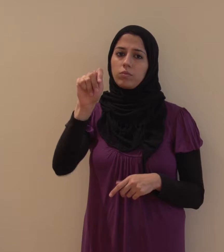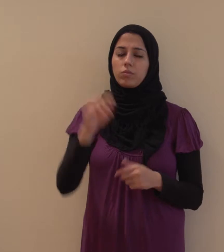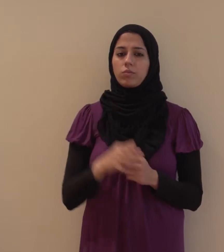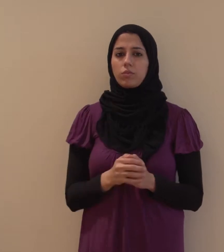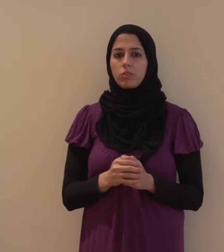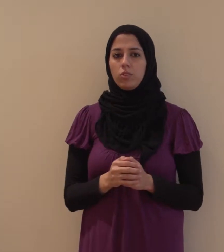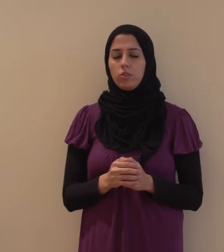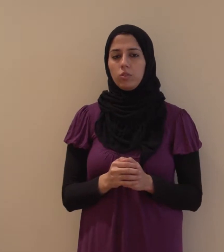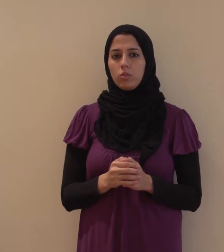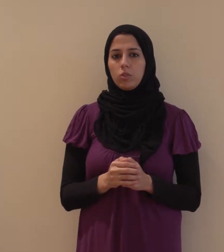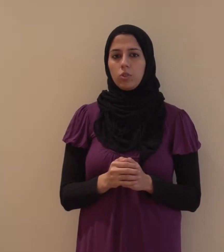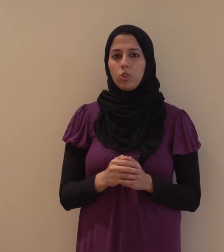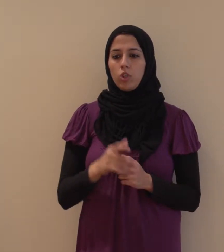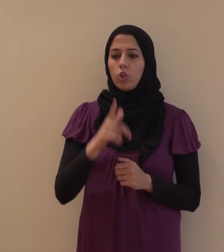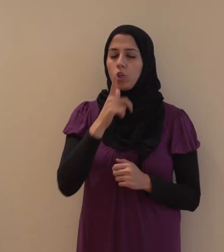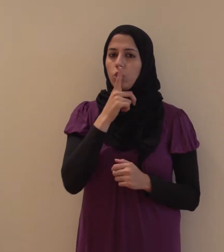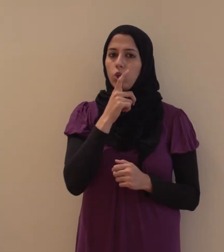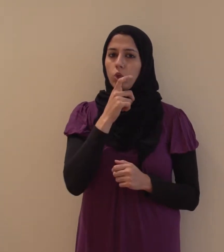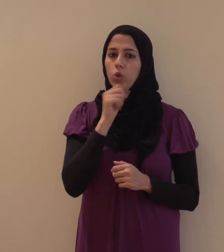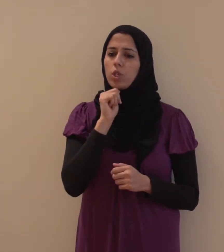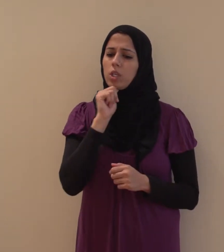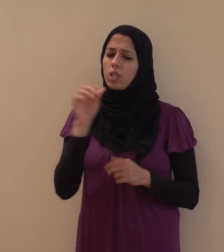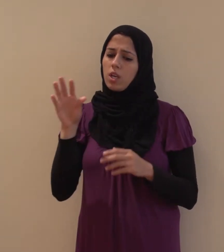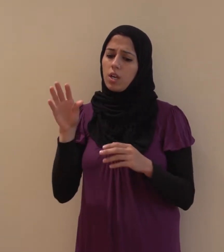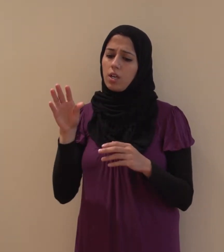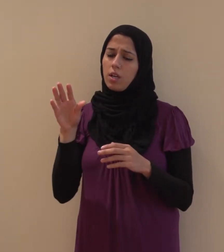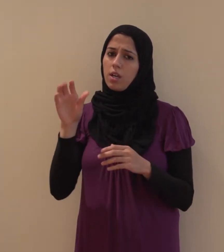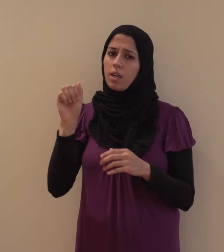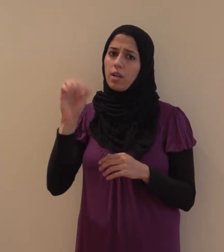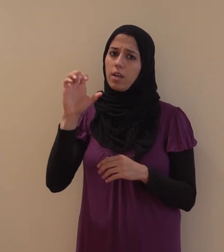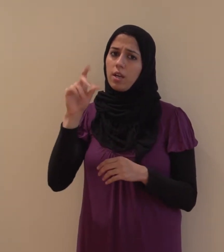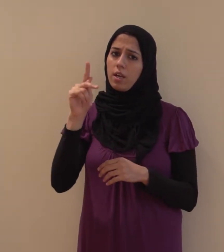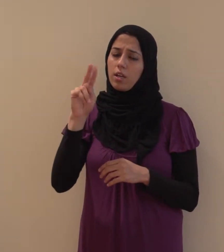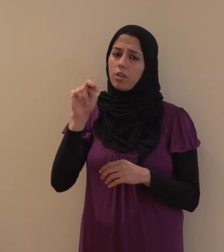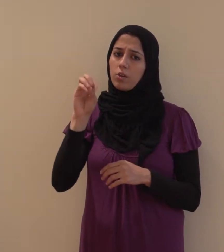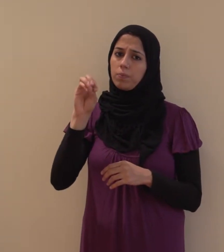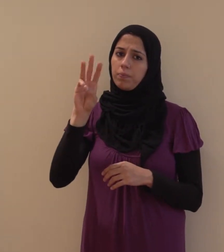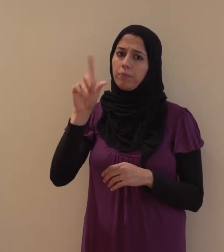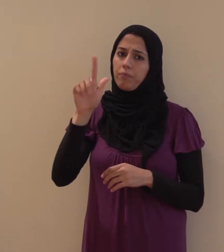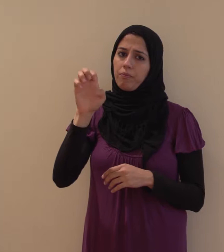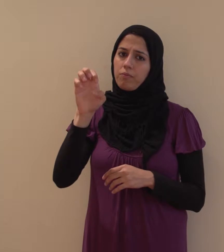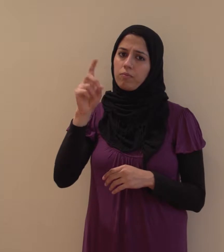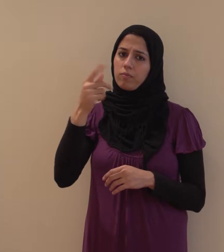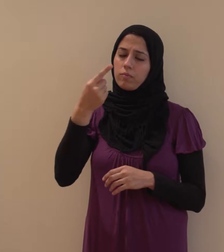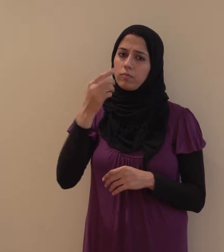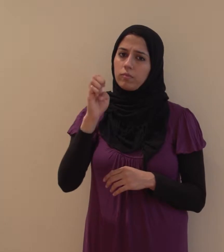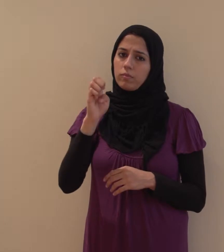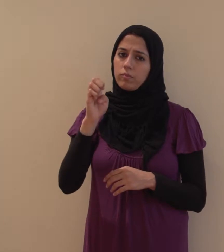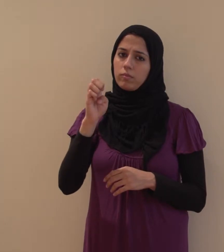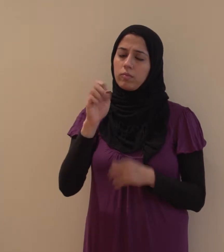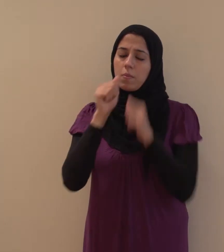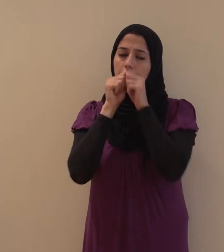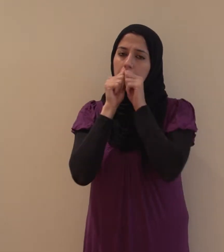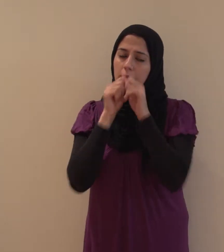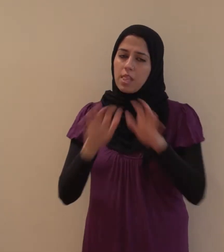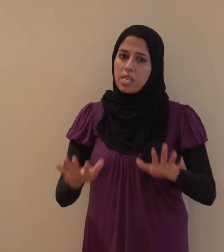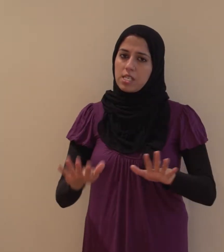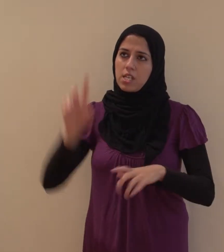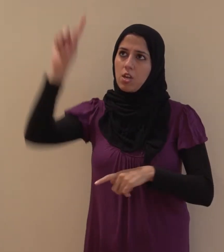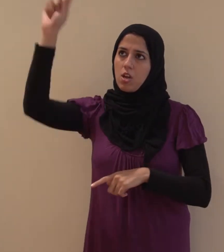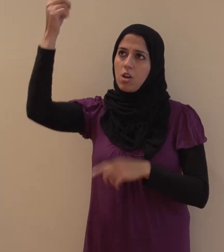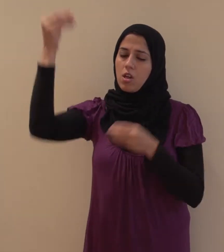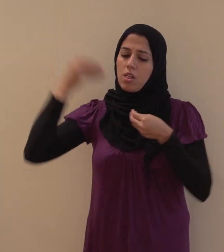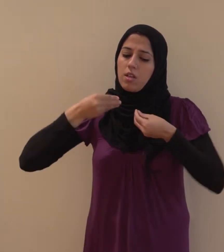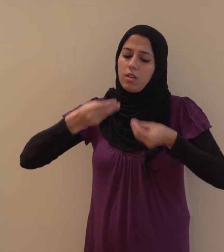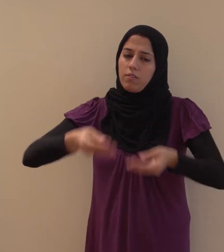the favors that Allah subhanahu wa ta'ala is bestowing upon human beings. When we look at